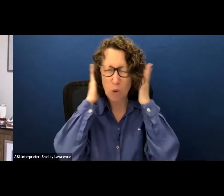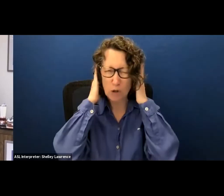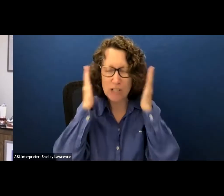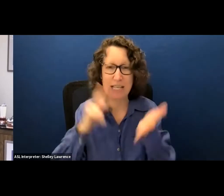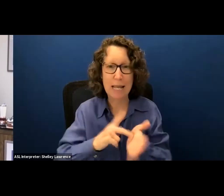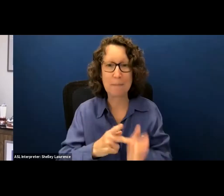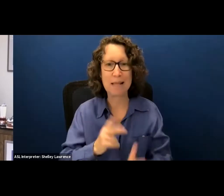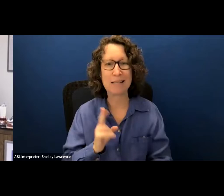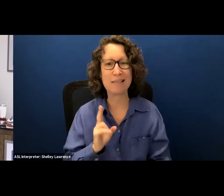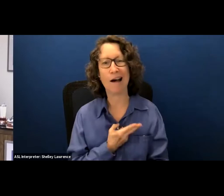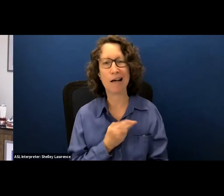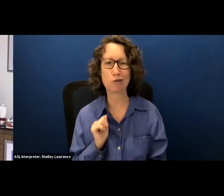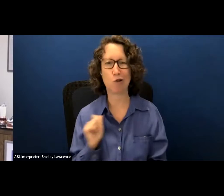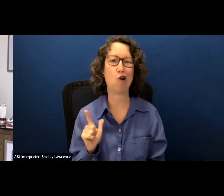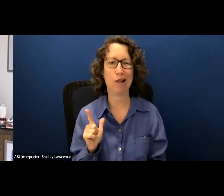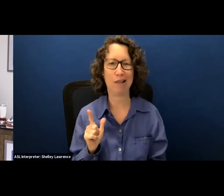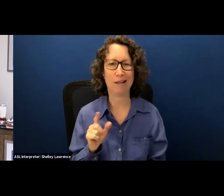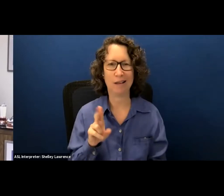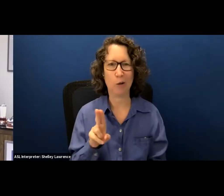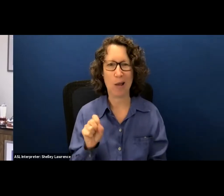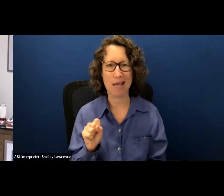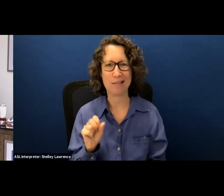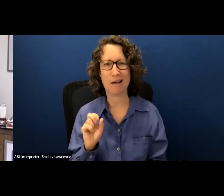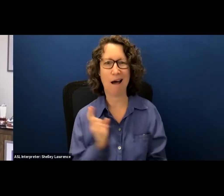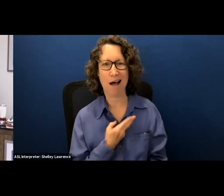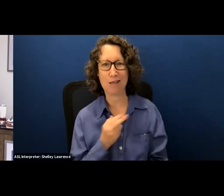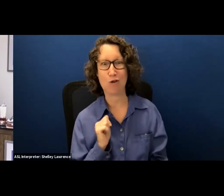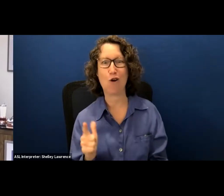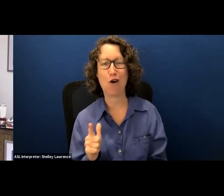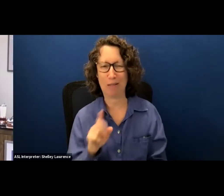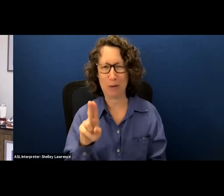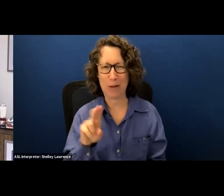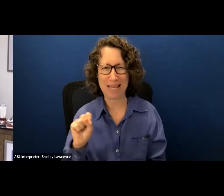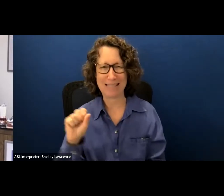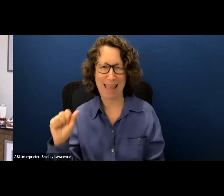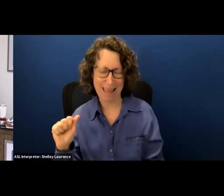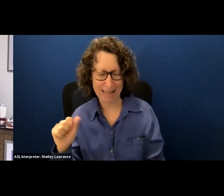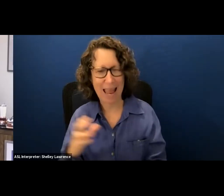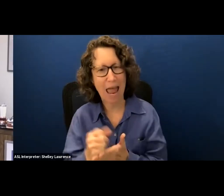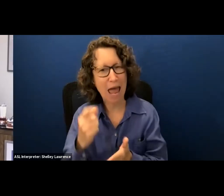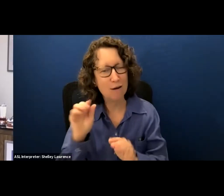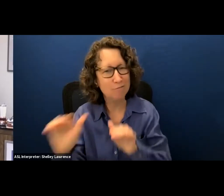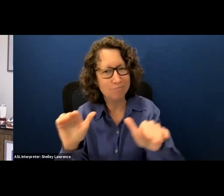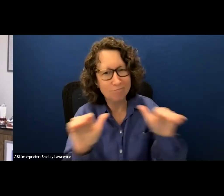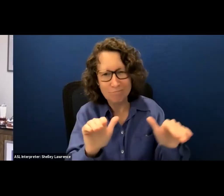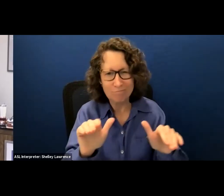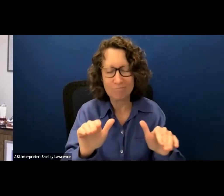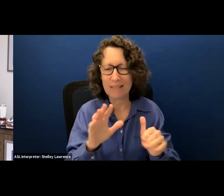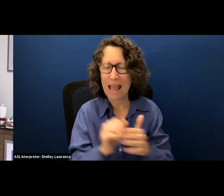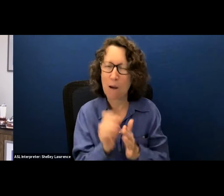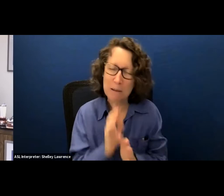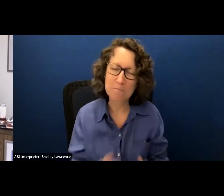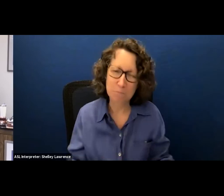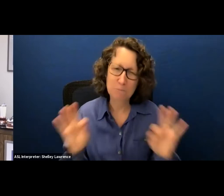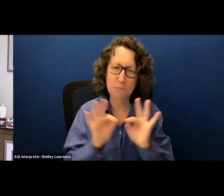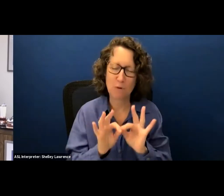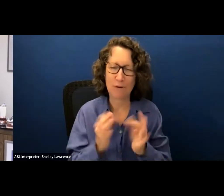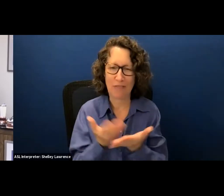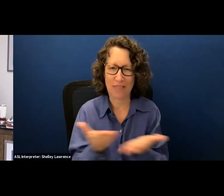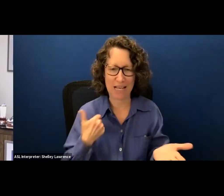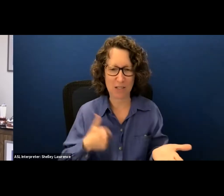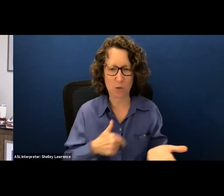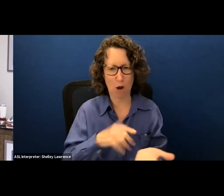means us all, USA, us all, in terms of that. And just reminding ourselves how important the things that